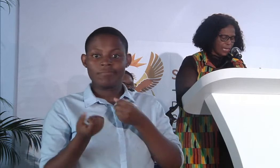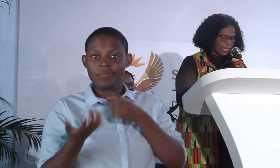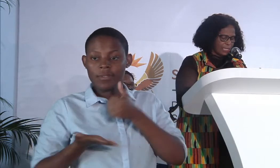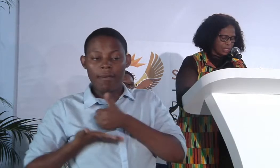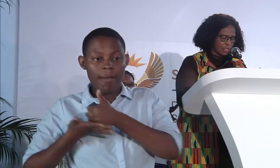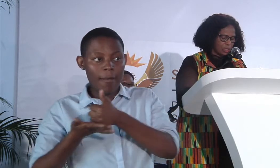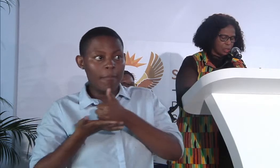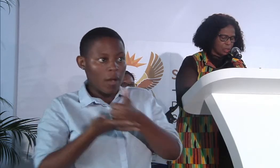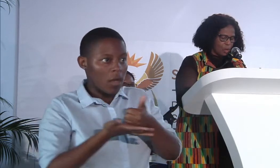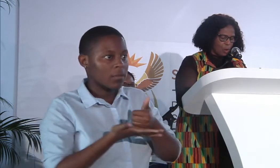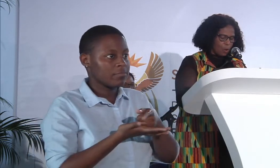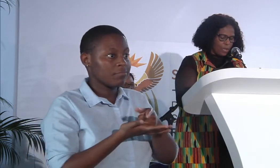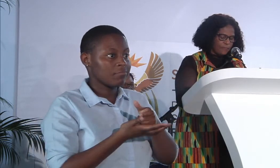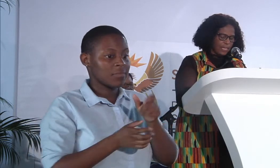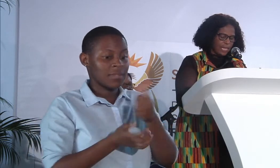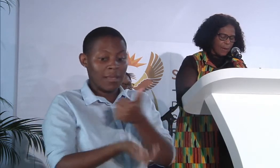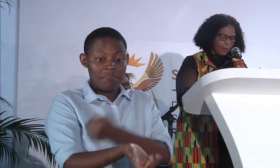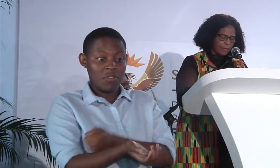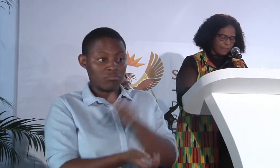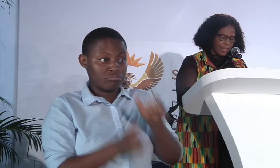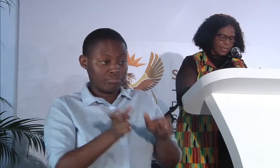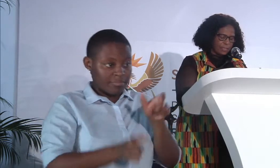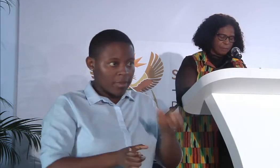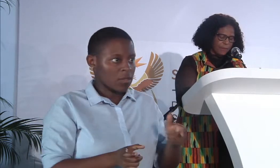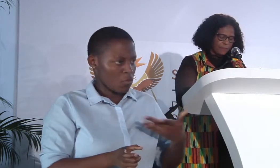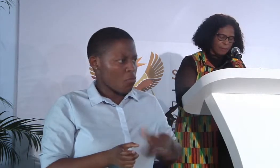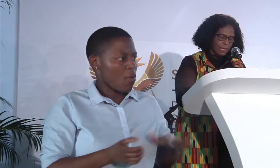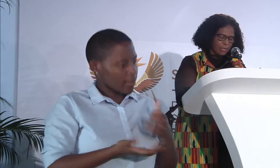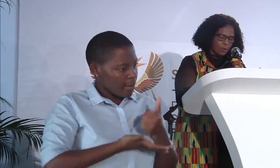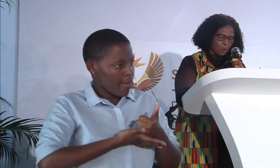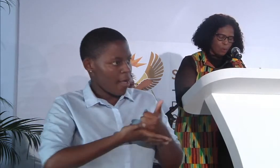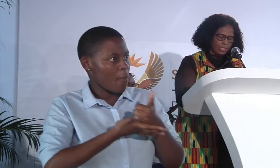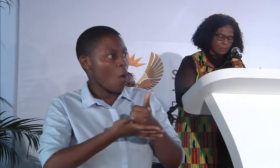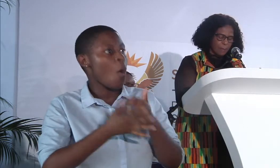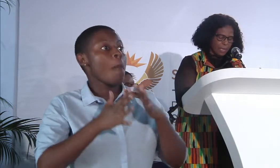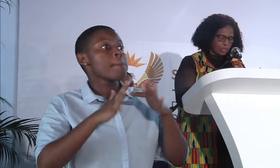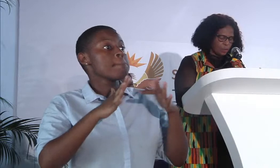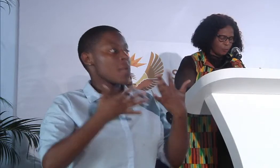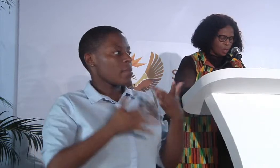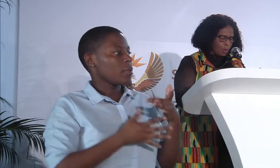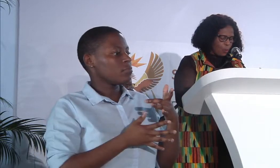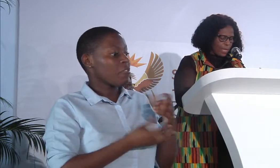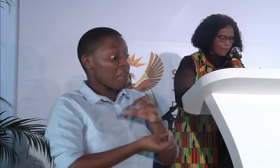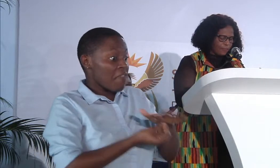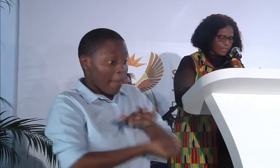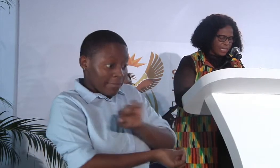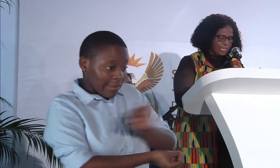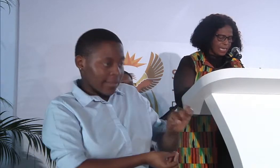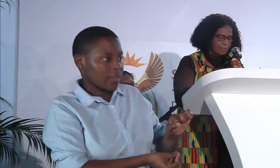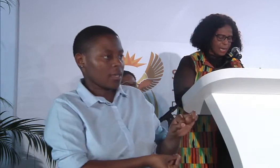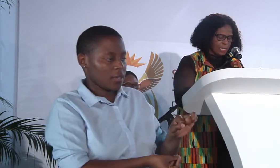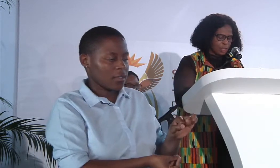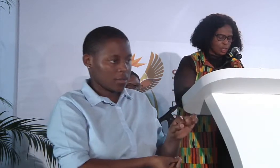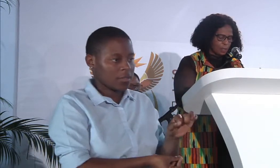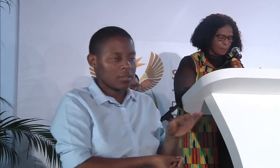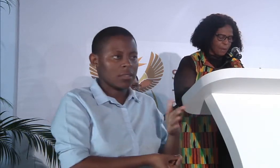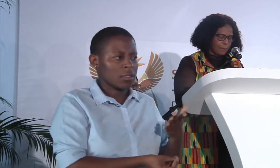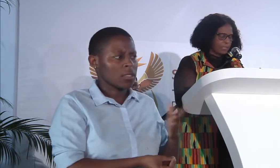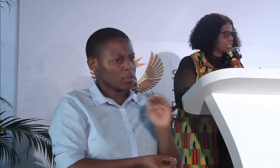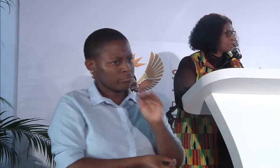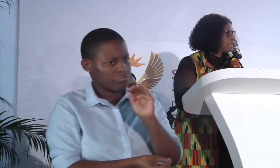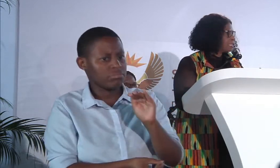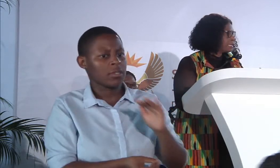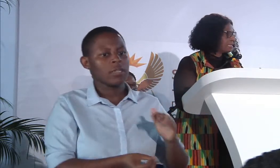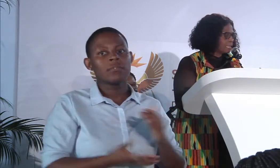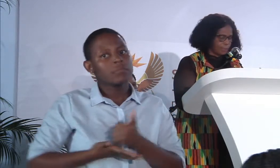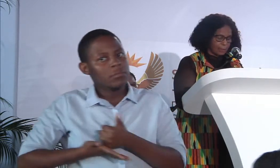their addictions, or if they are referred by family or community members. We have 3 state-managed public